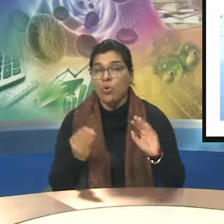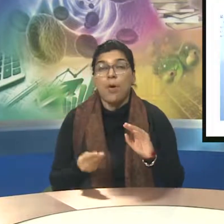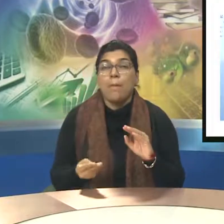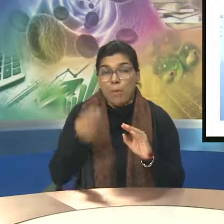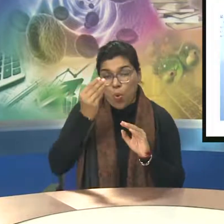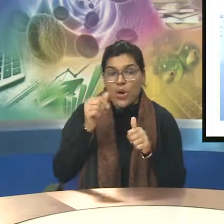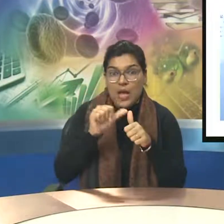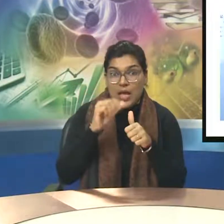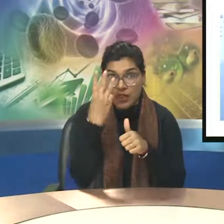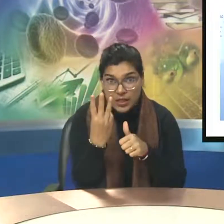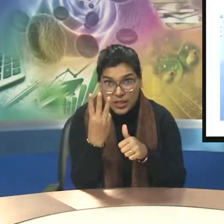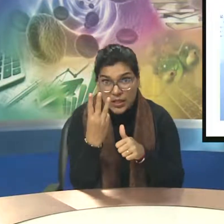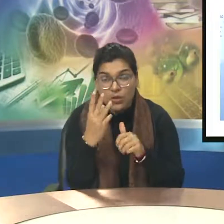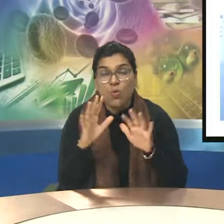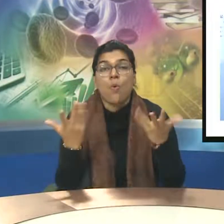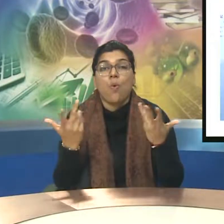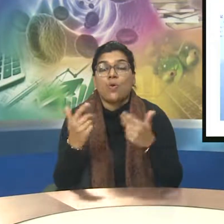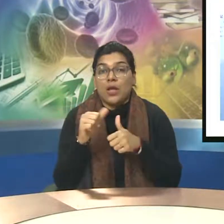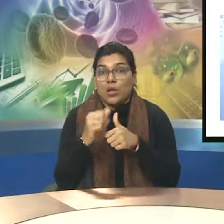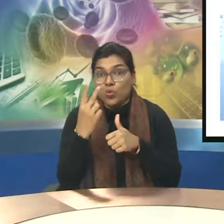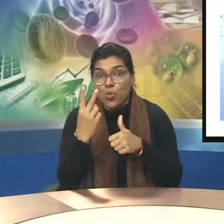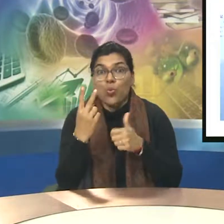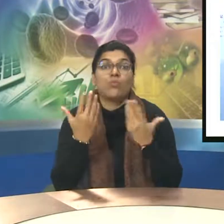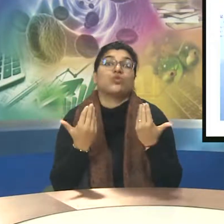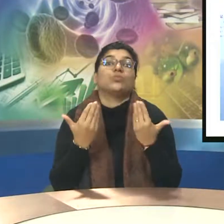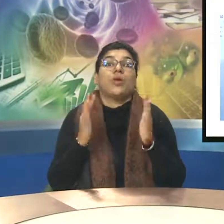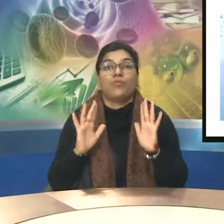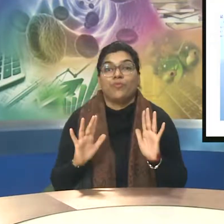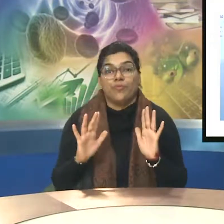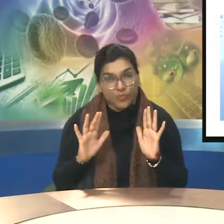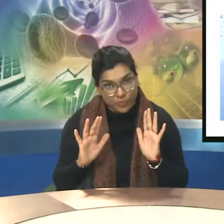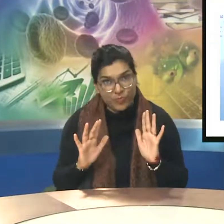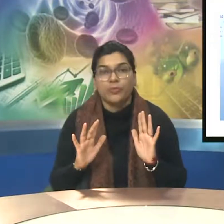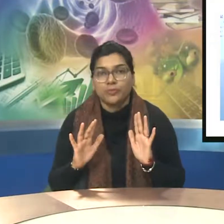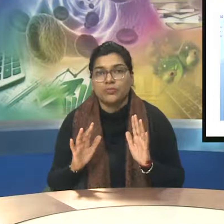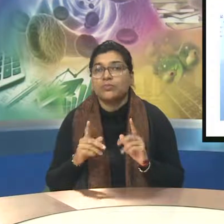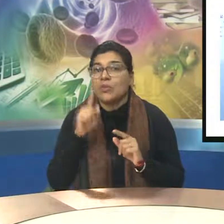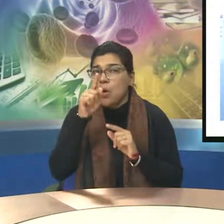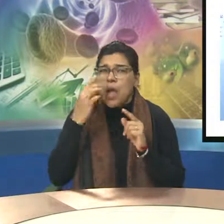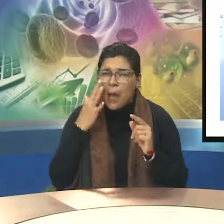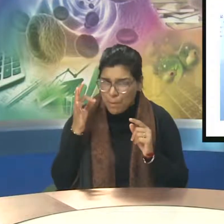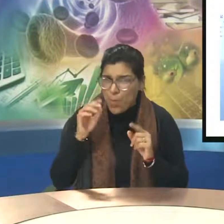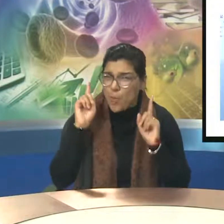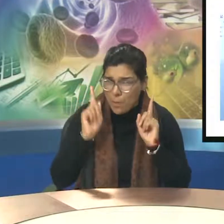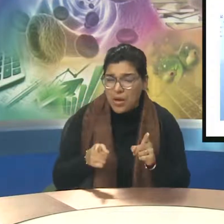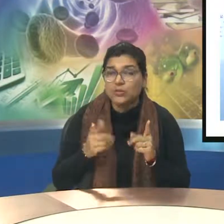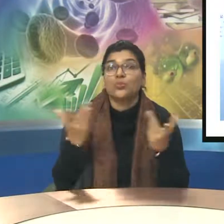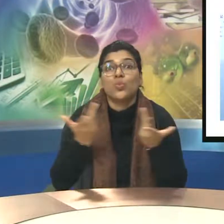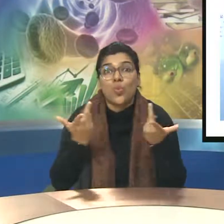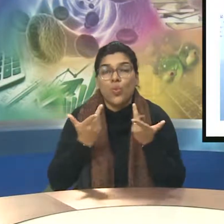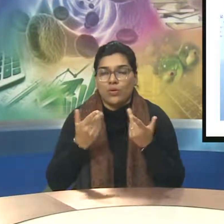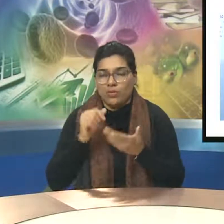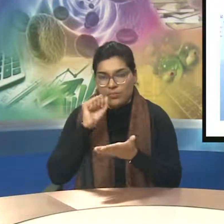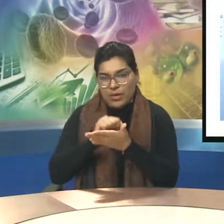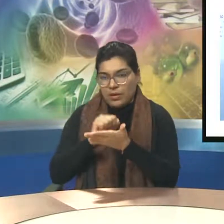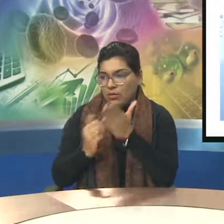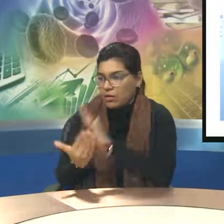As you can see, the red marks on the PPT will show